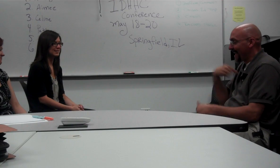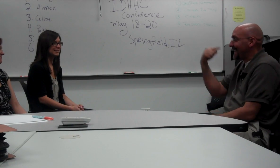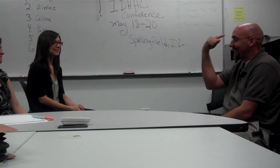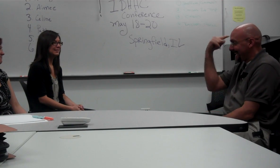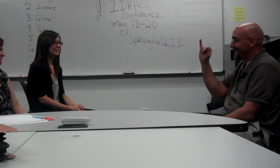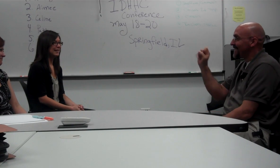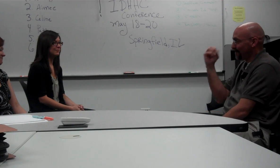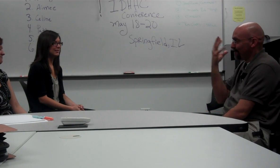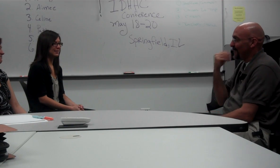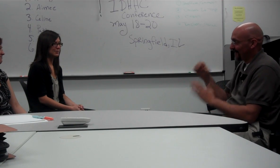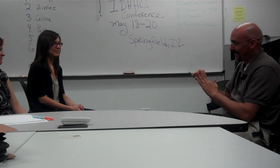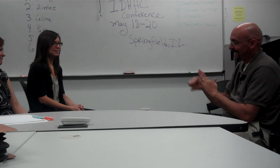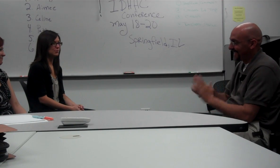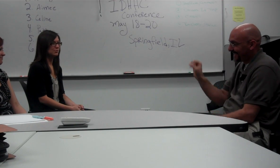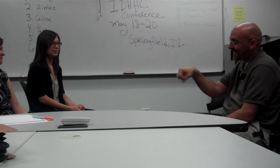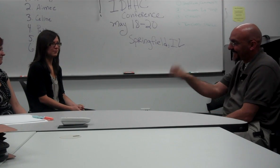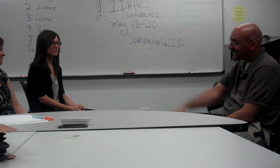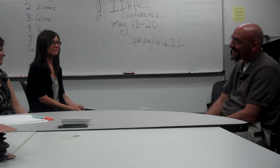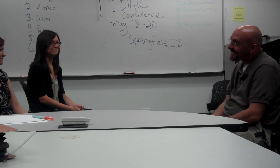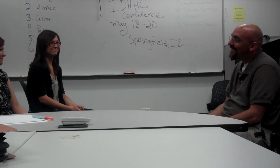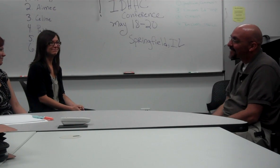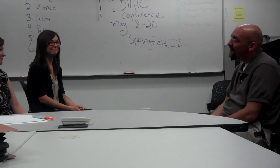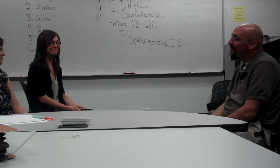there, I really understand the beauty of it.